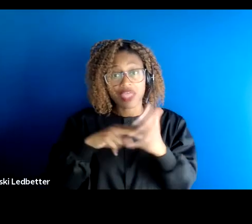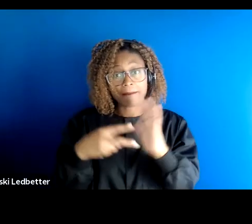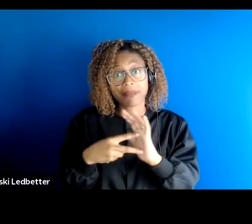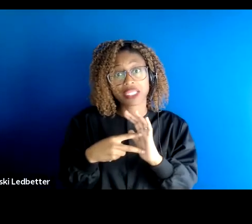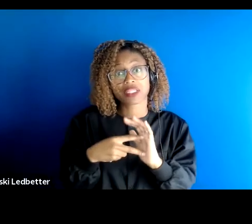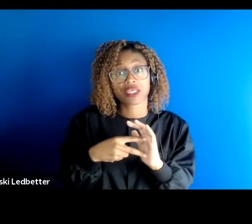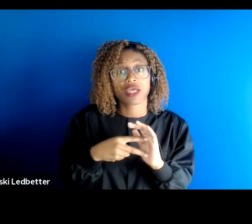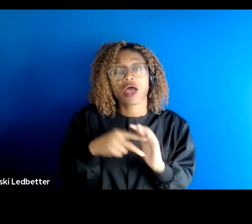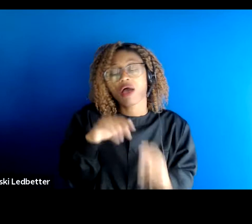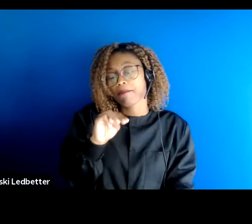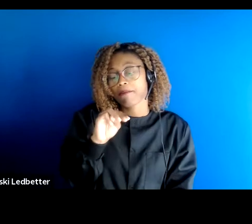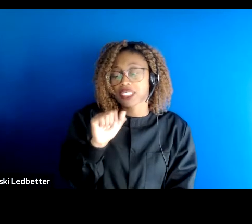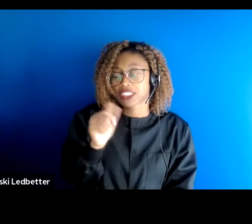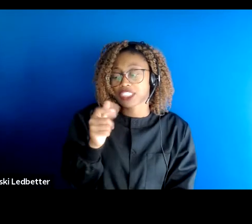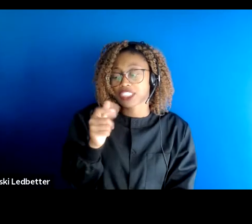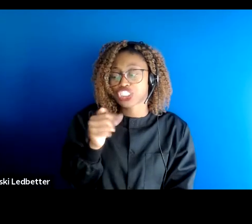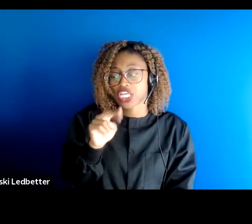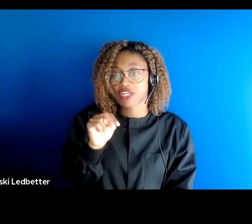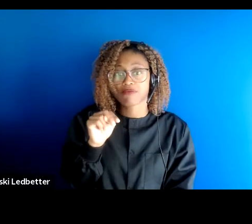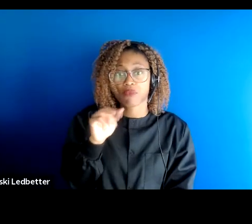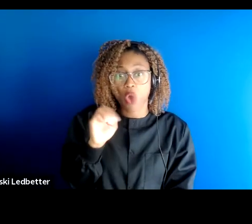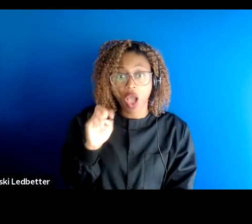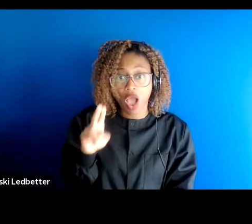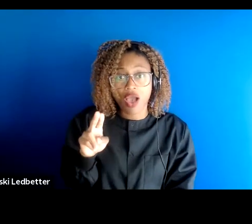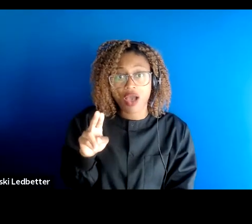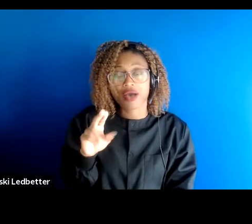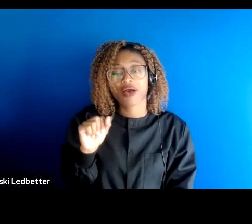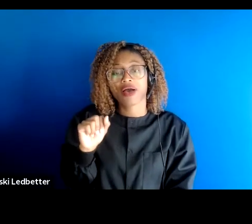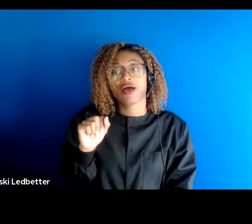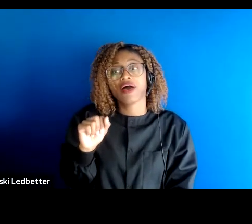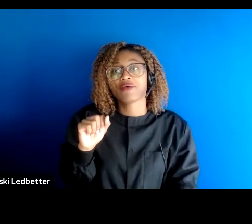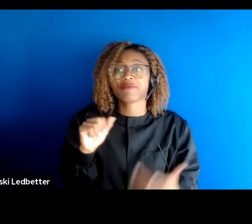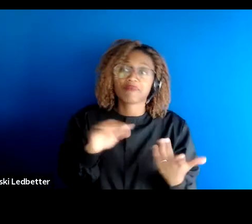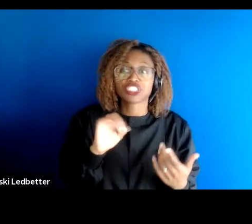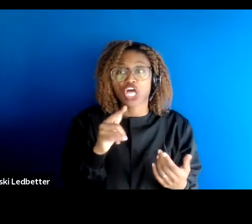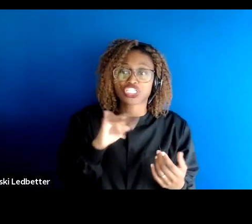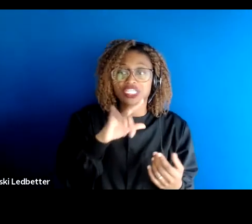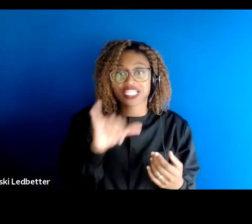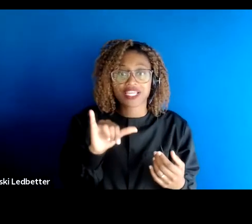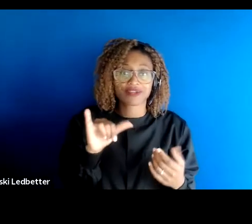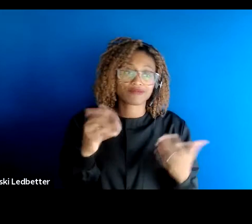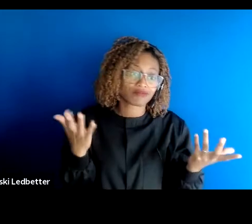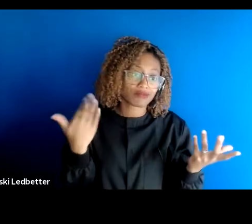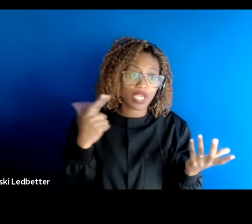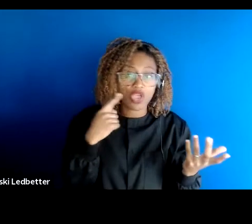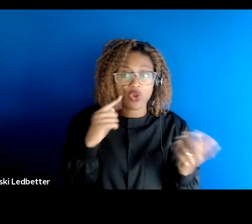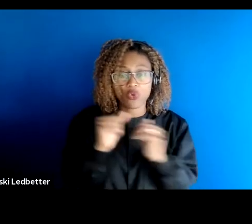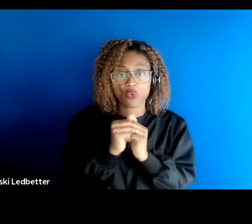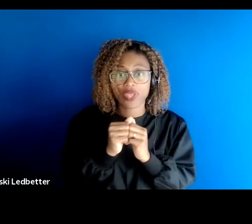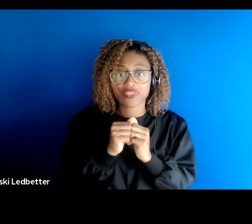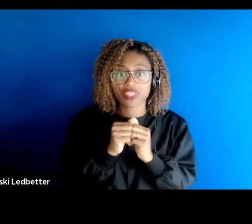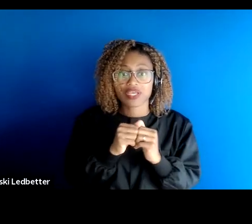Misogyn being like misogyny or a form of sexism, specifically to the folks of marginalized